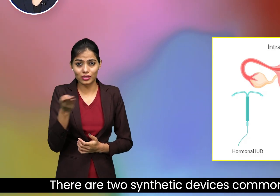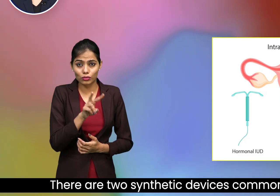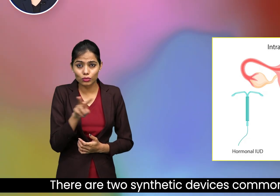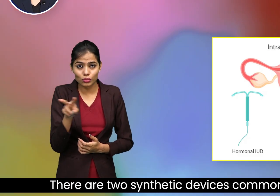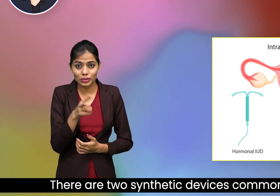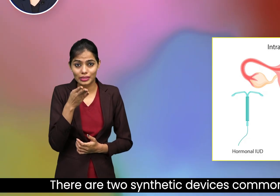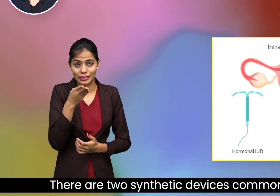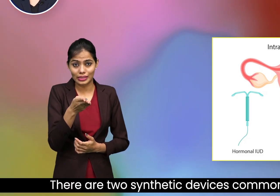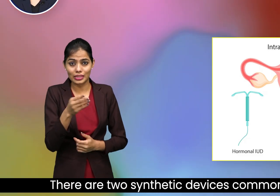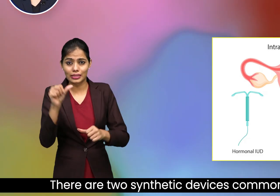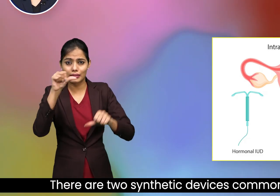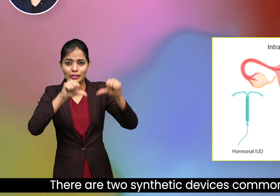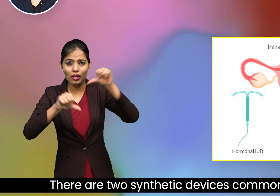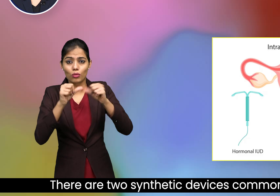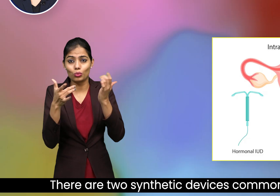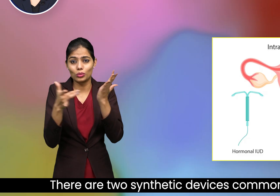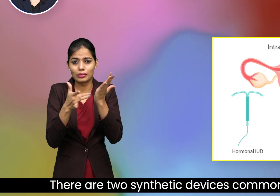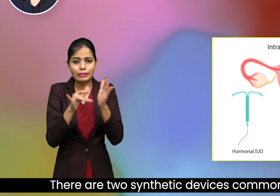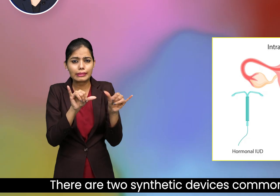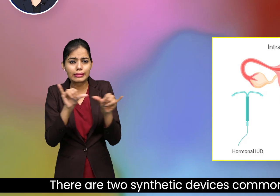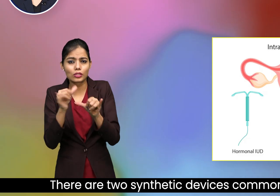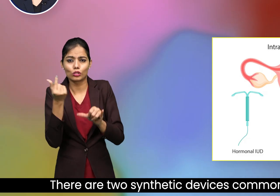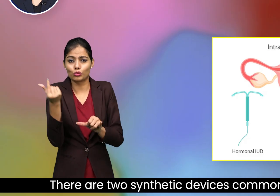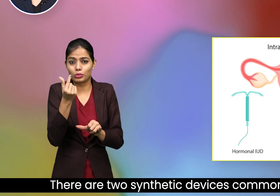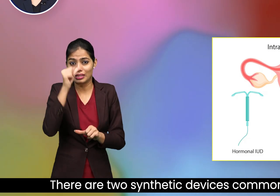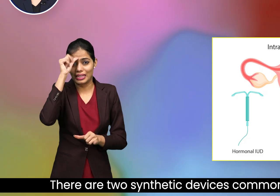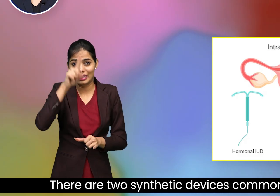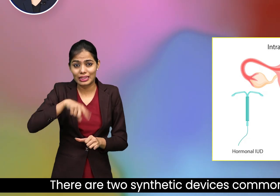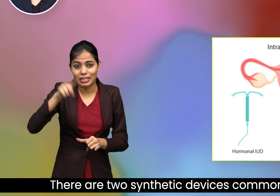There are two synthetic devices commonly used in India: